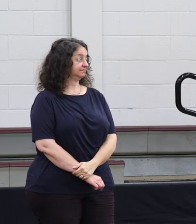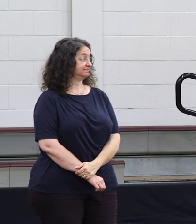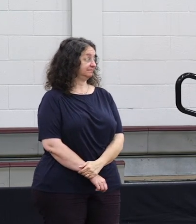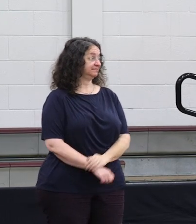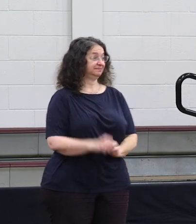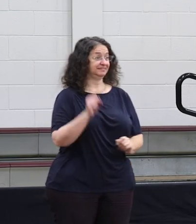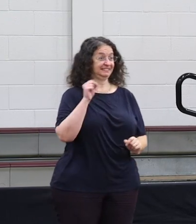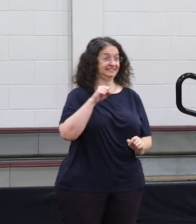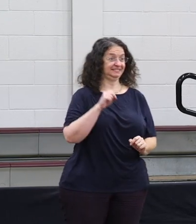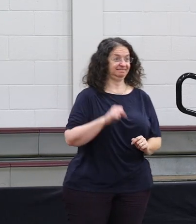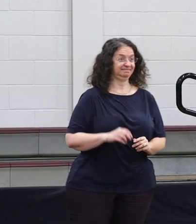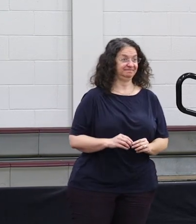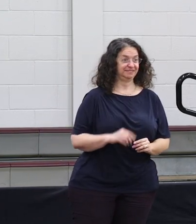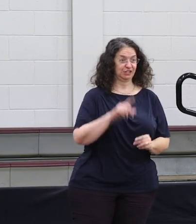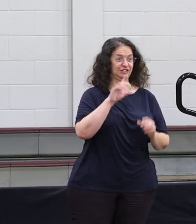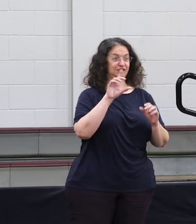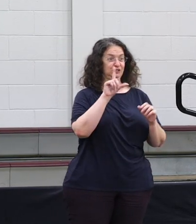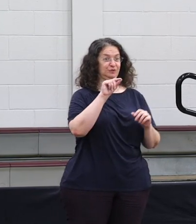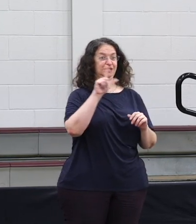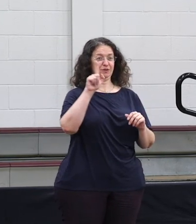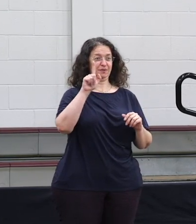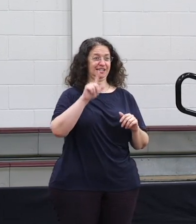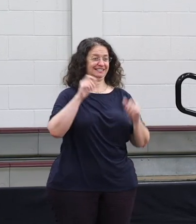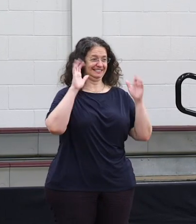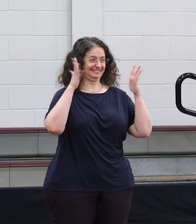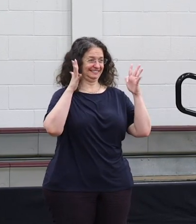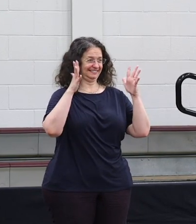Yeah. 2021.